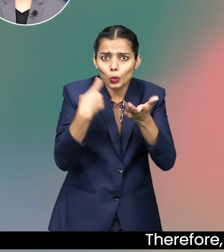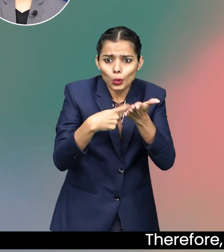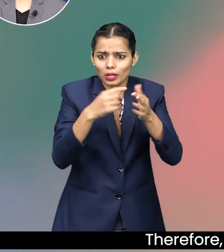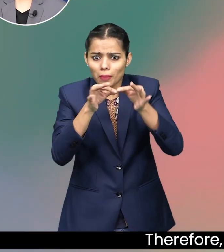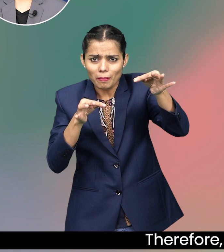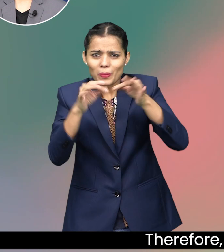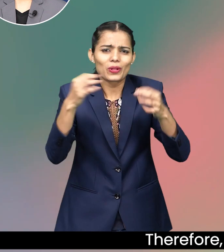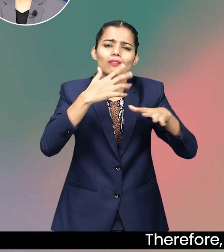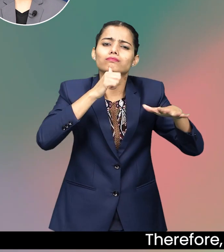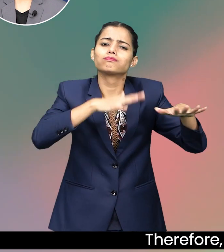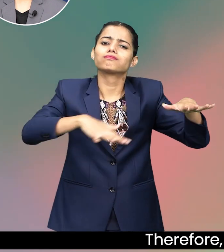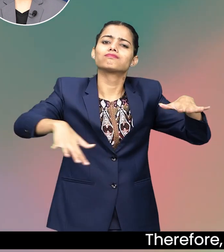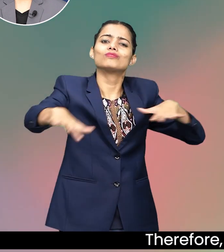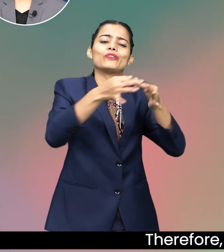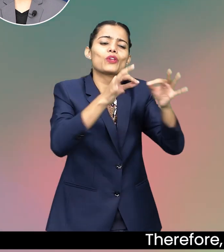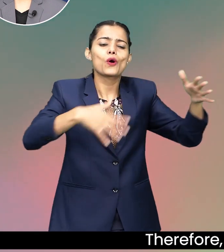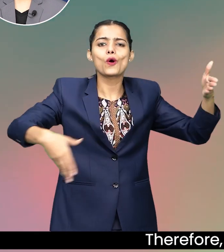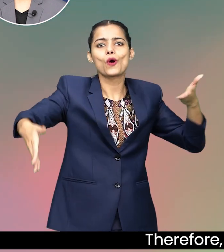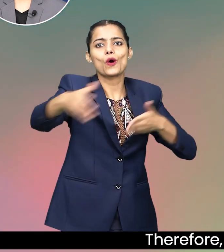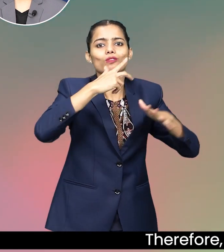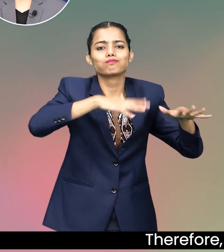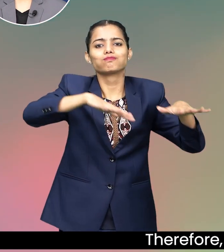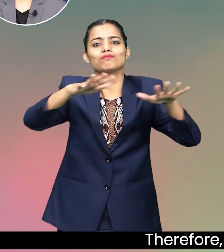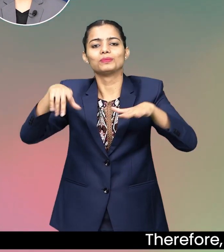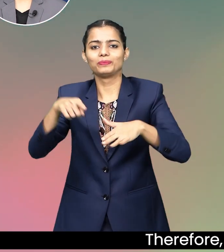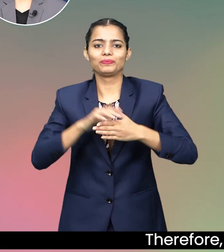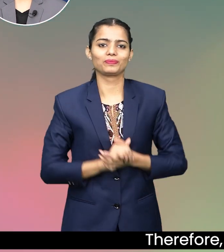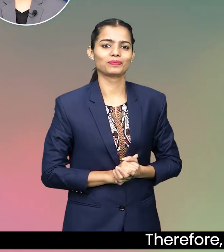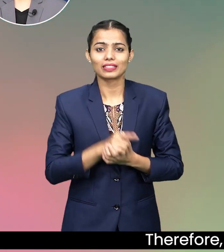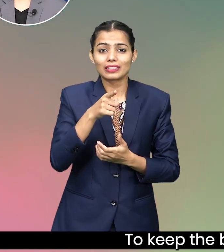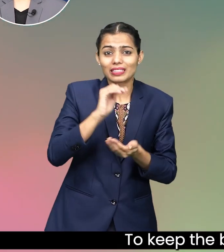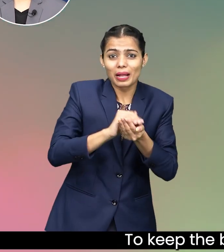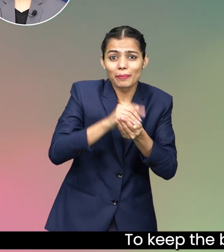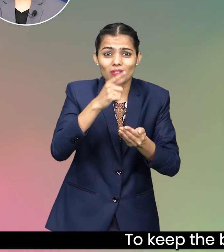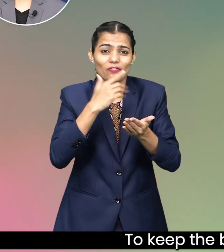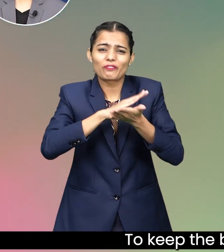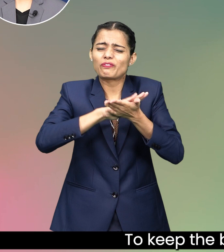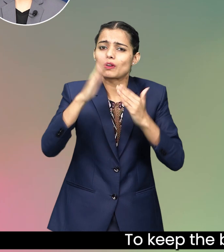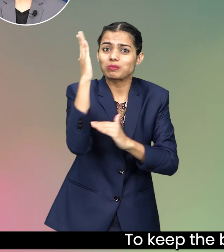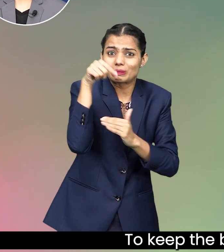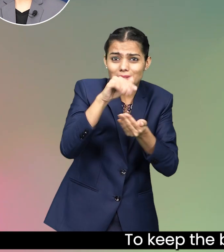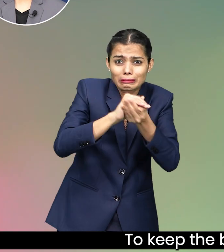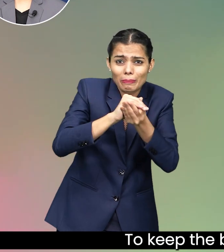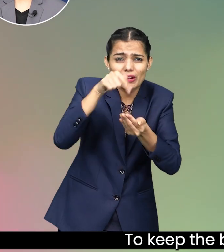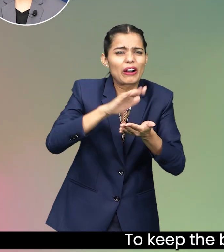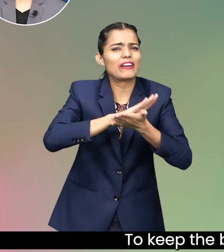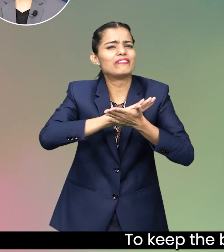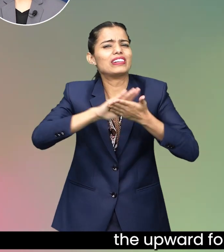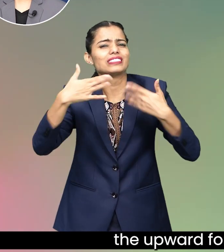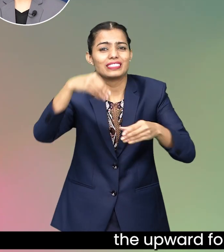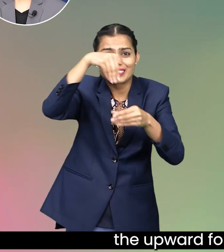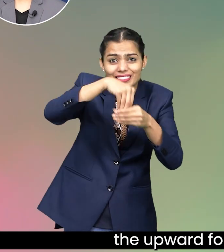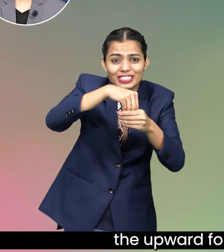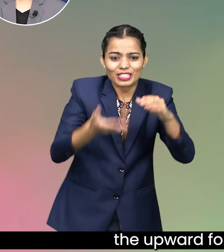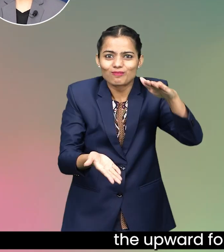to keep the bottle completely immersed